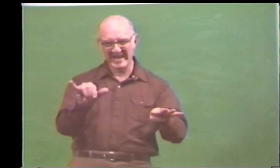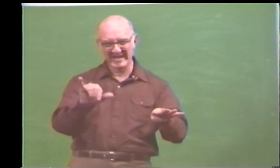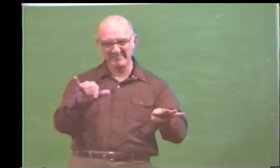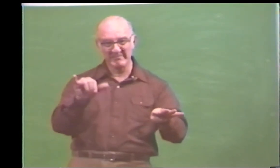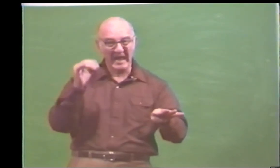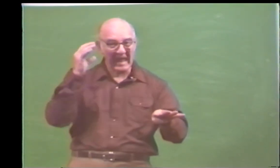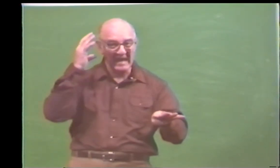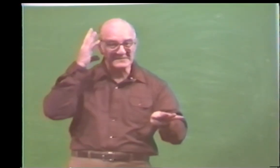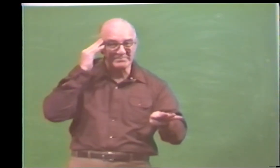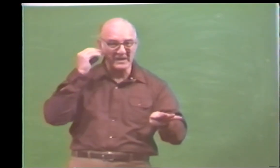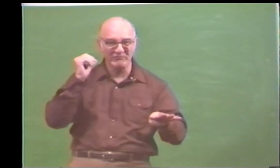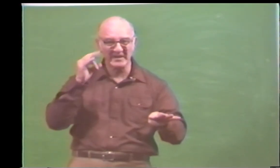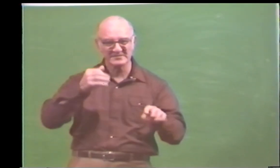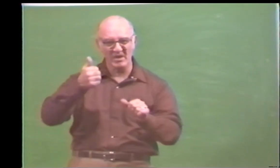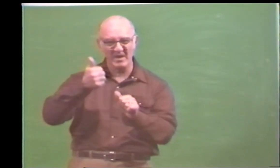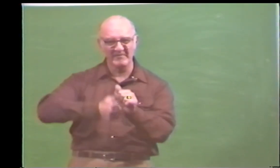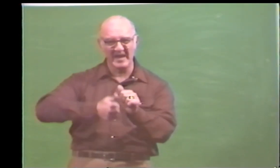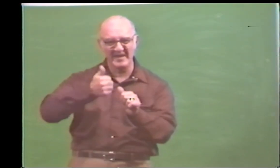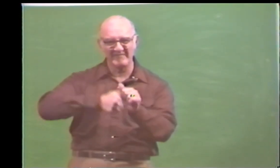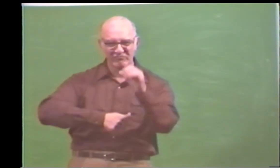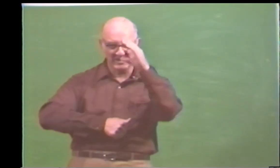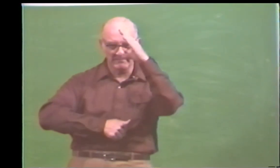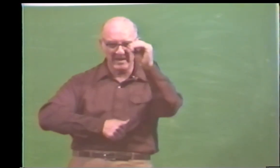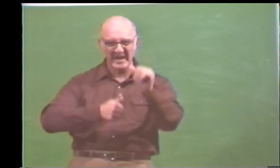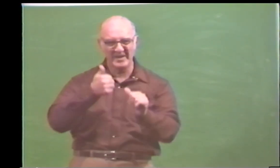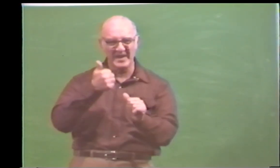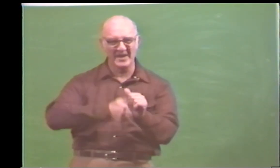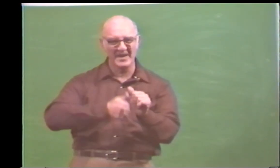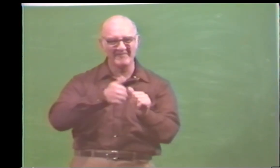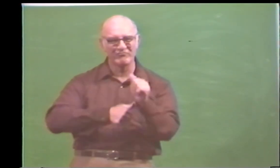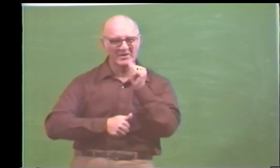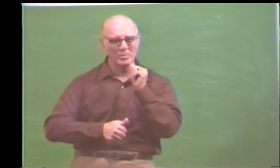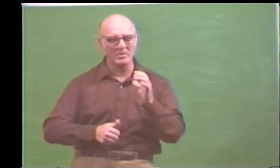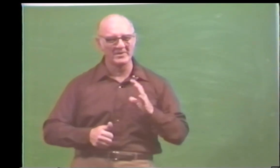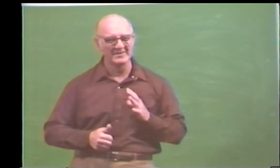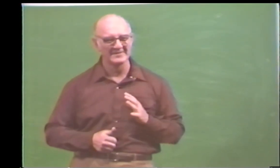Same experience of every man and every woman.